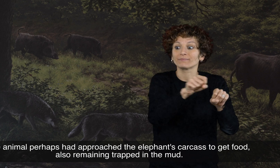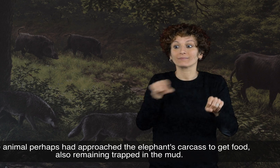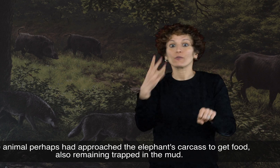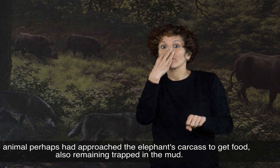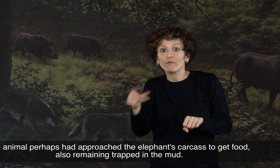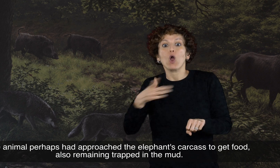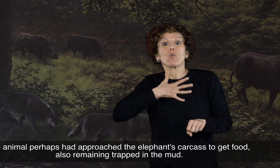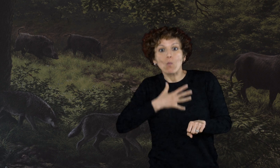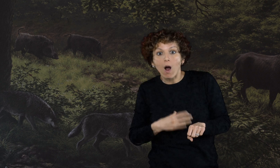mud.